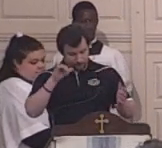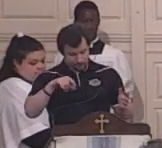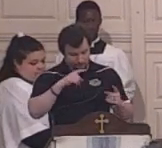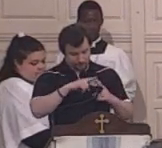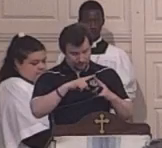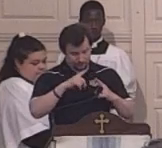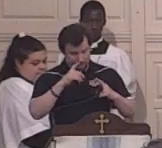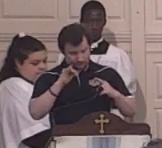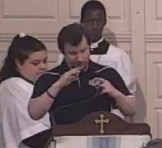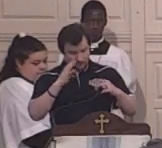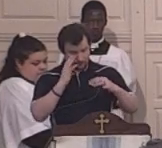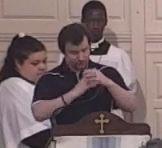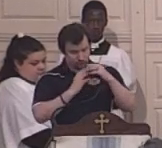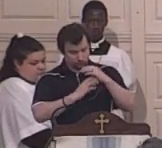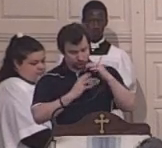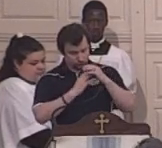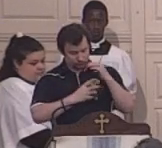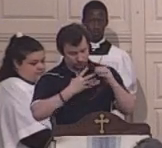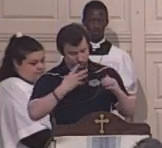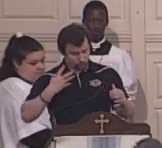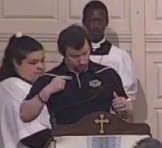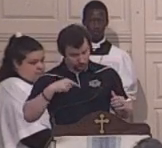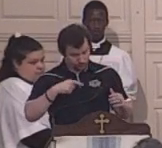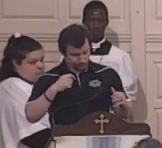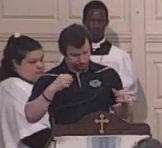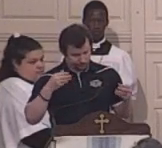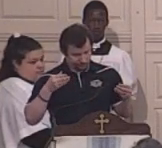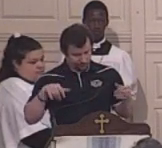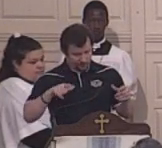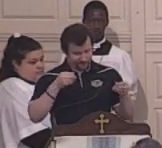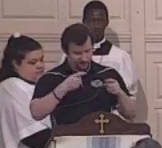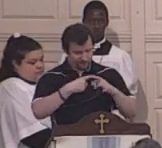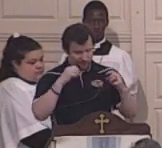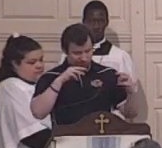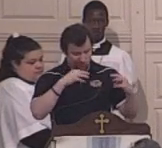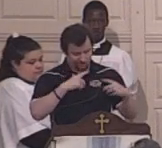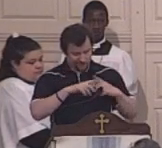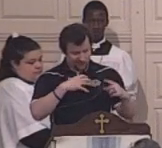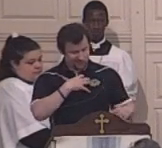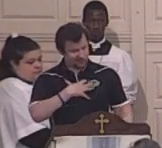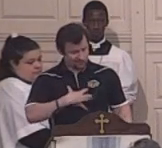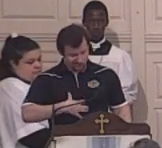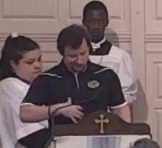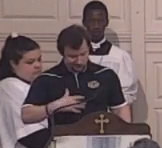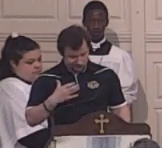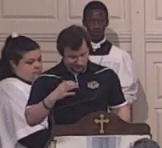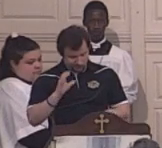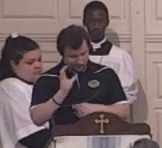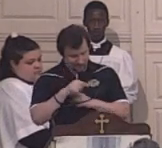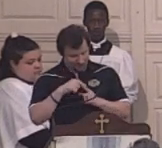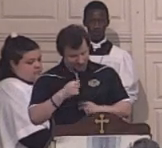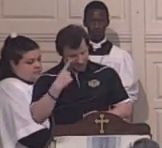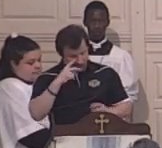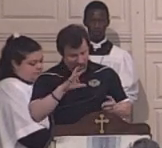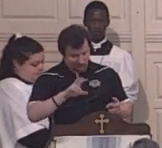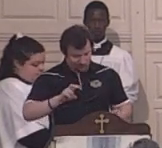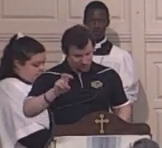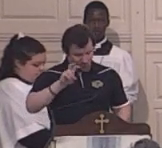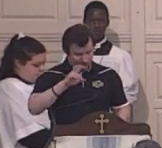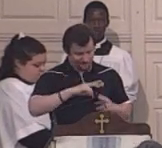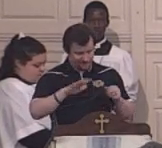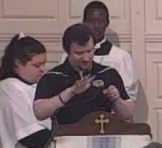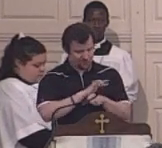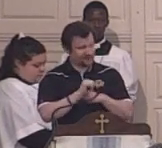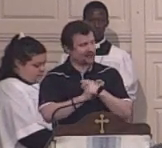For the Pope's monthly intention that migrants fleeing from war or hunger, forced to